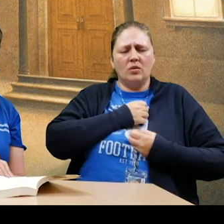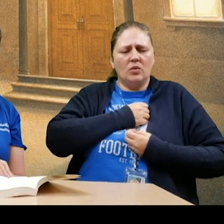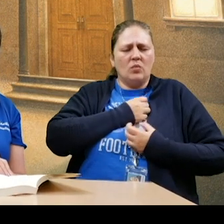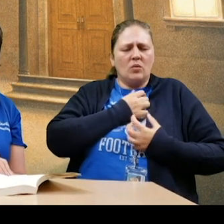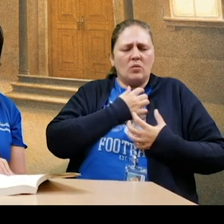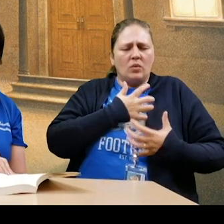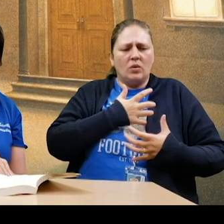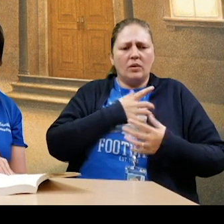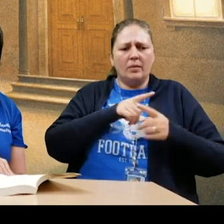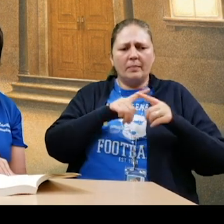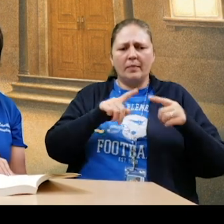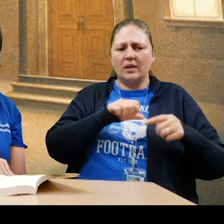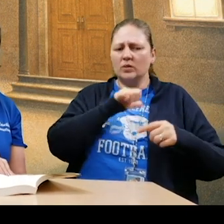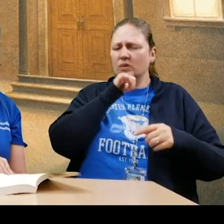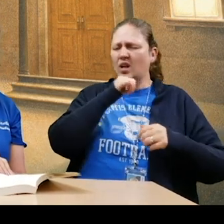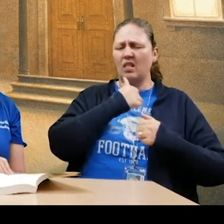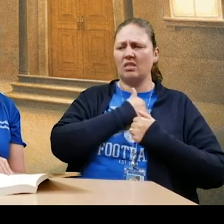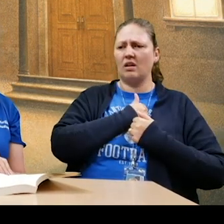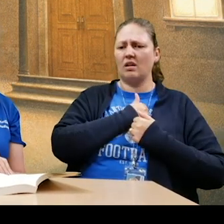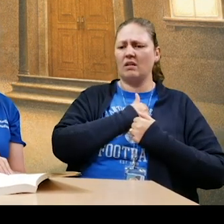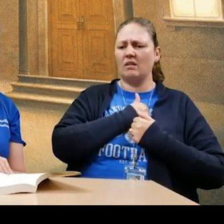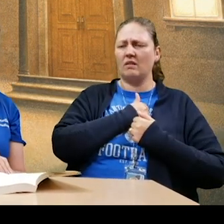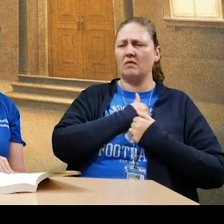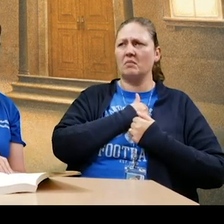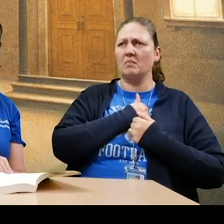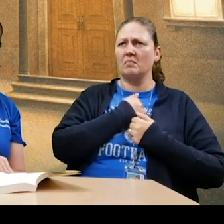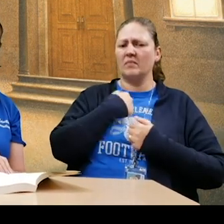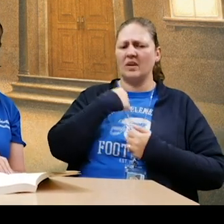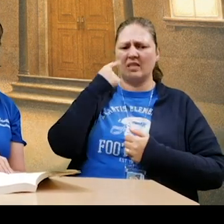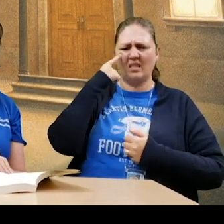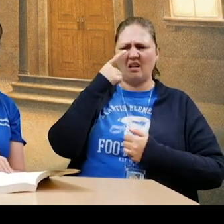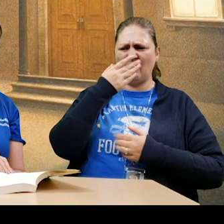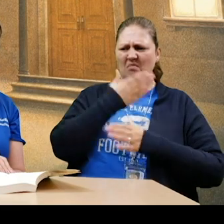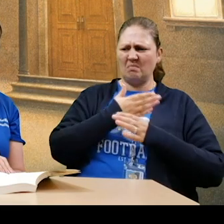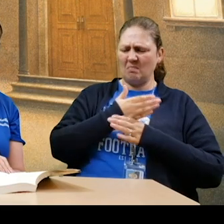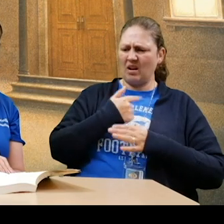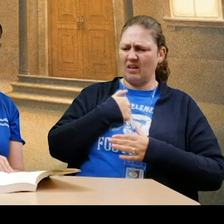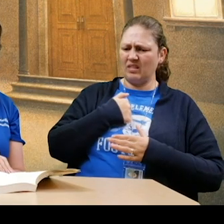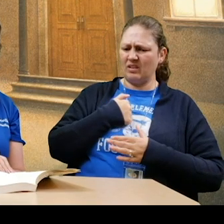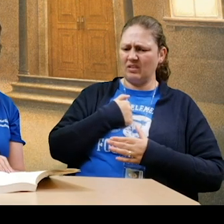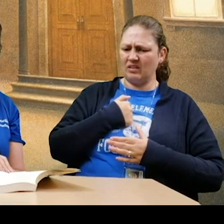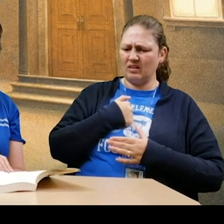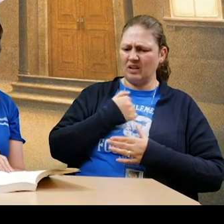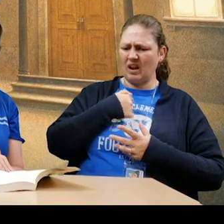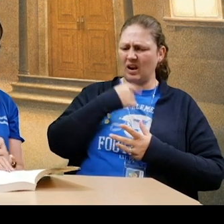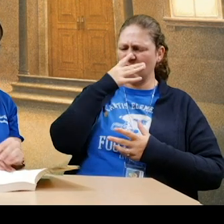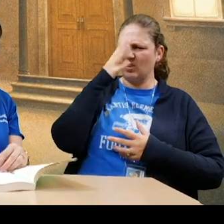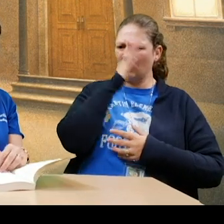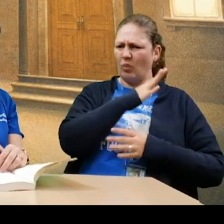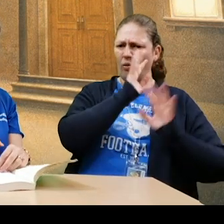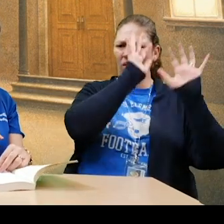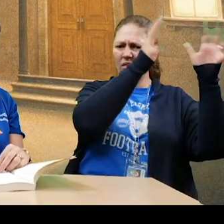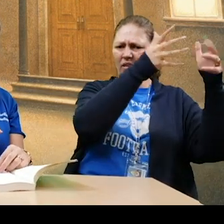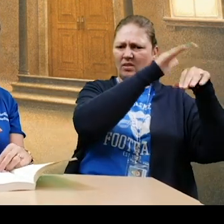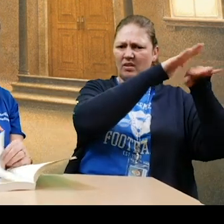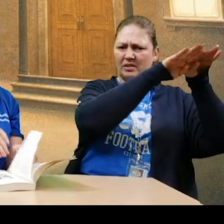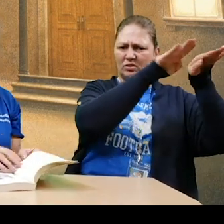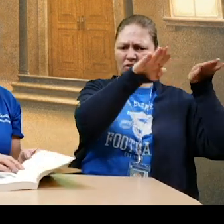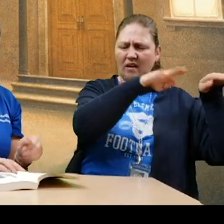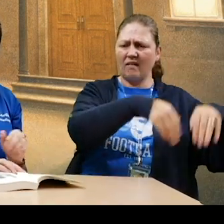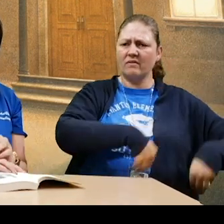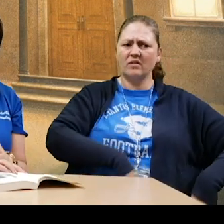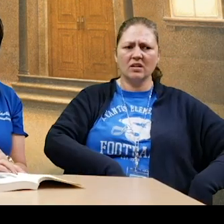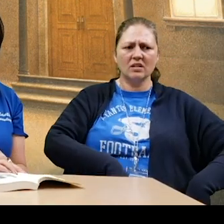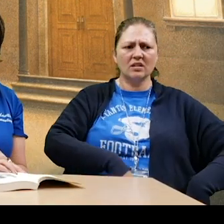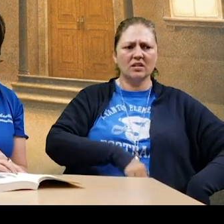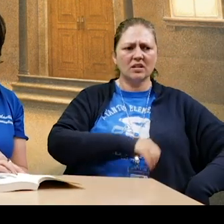emotion, but it was not love. It was annoyance that he had been so mightily inconvenienced, that he